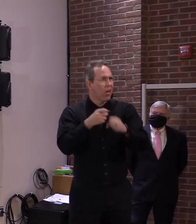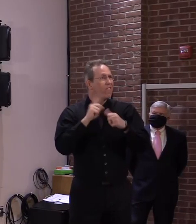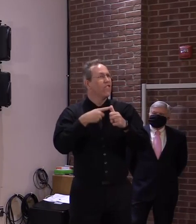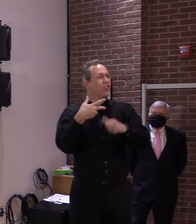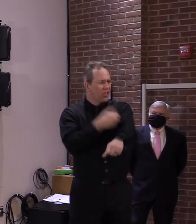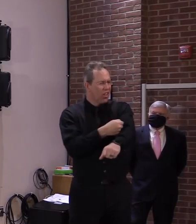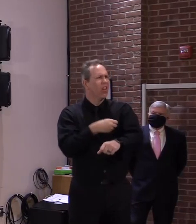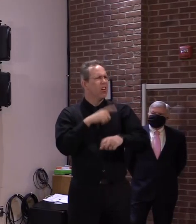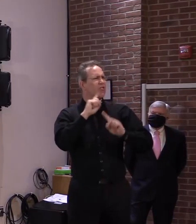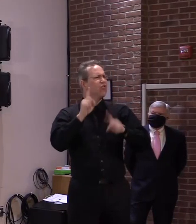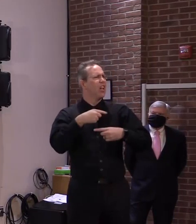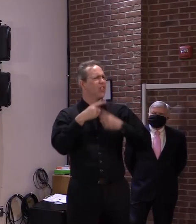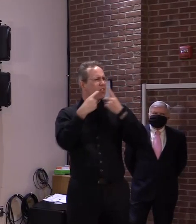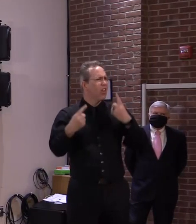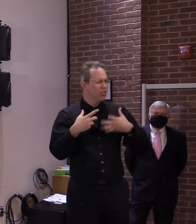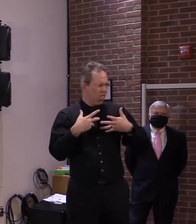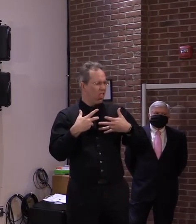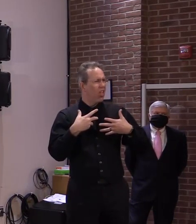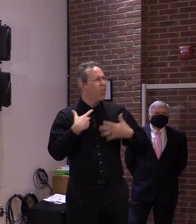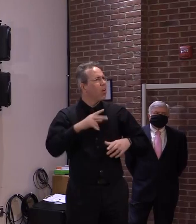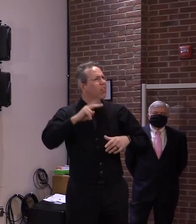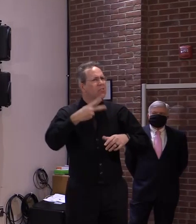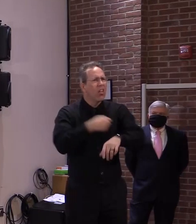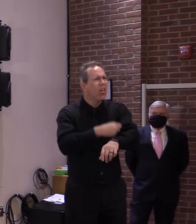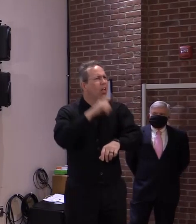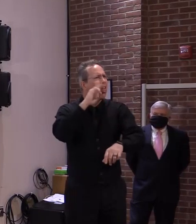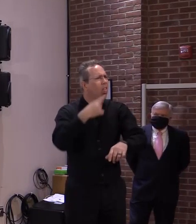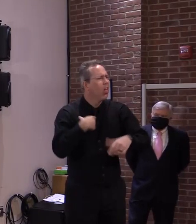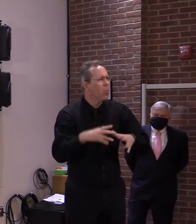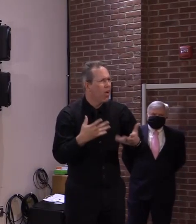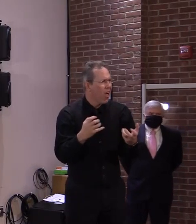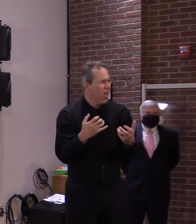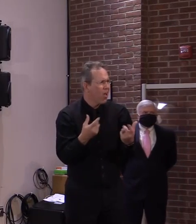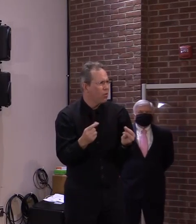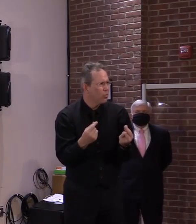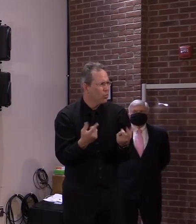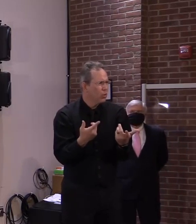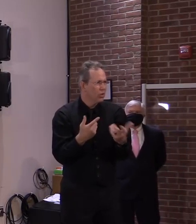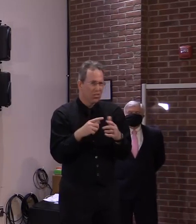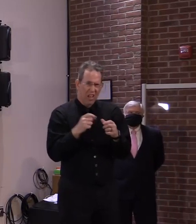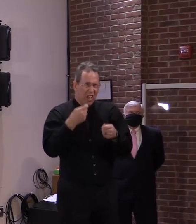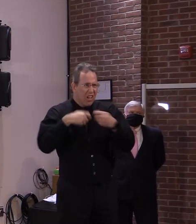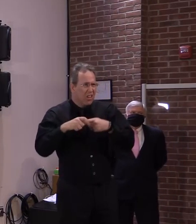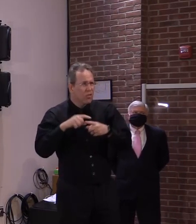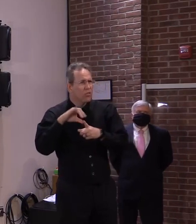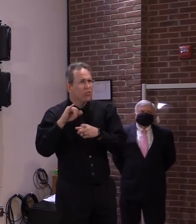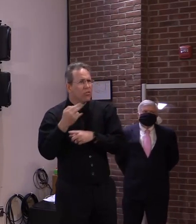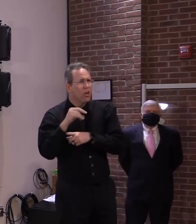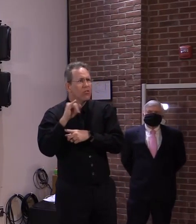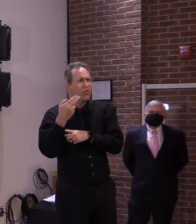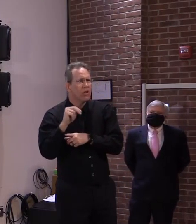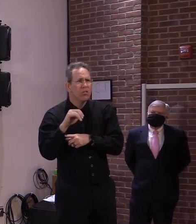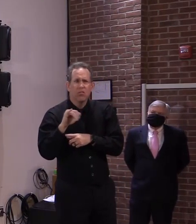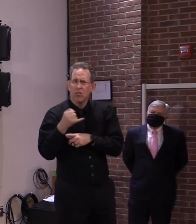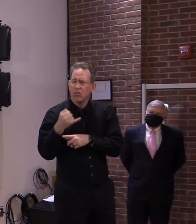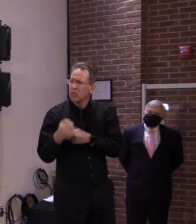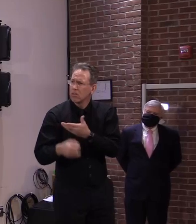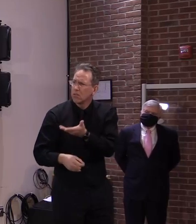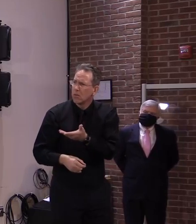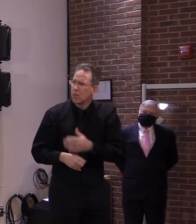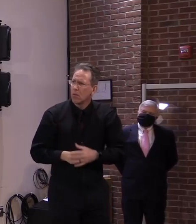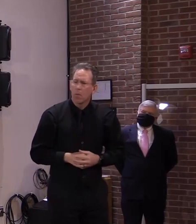first of all, we should review the fact that we do adhere to the CDC guidance, and people